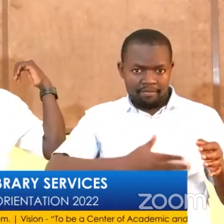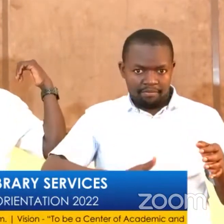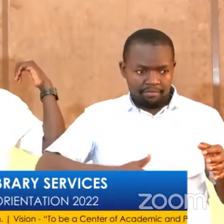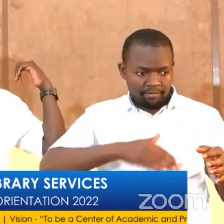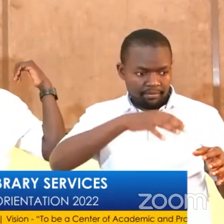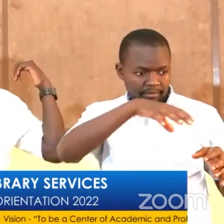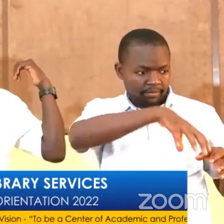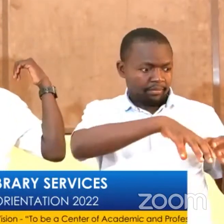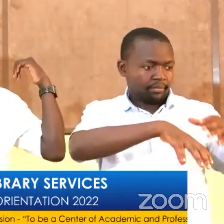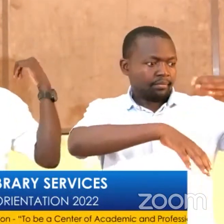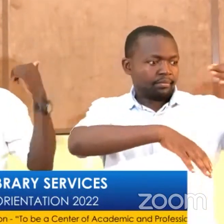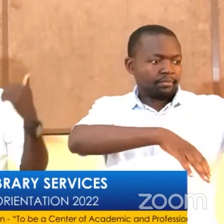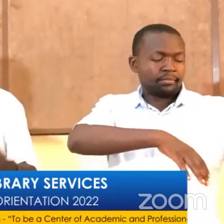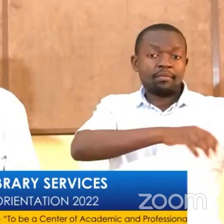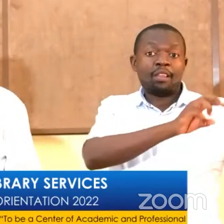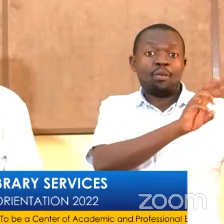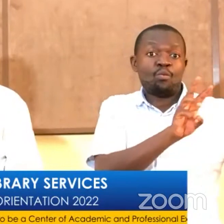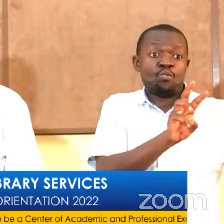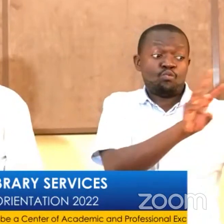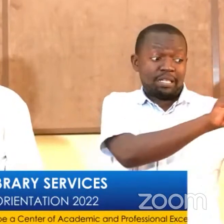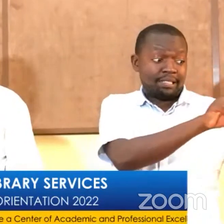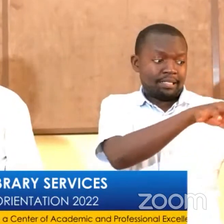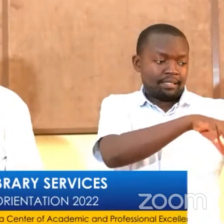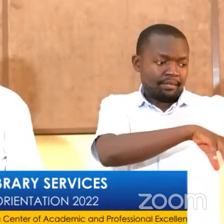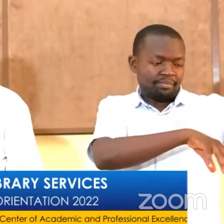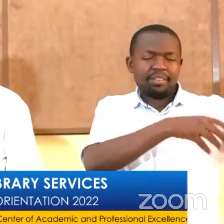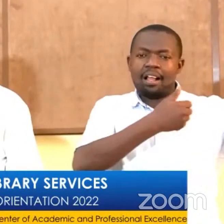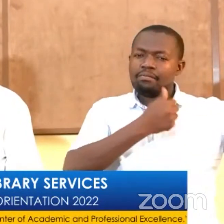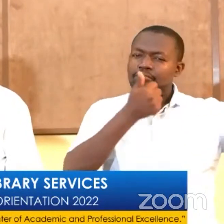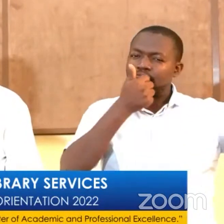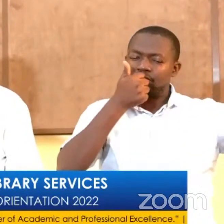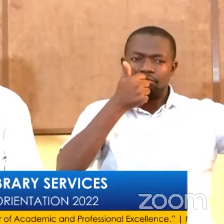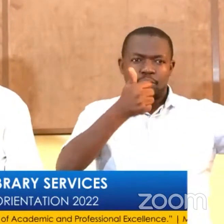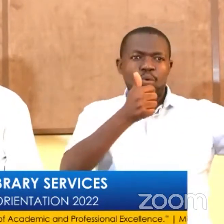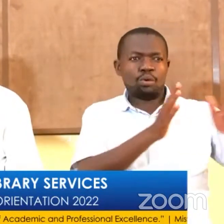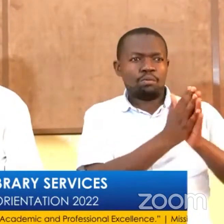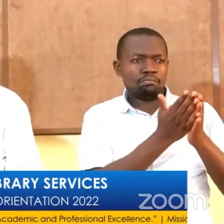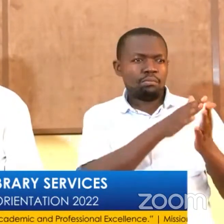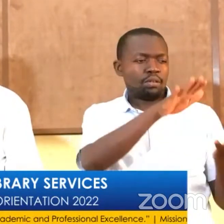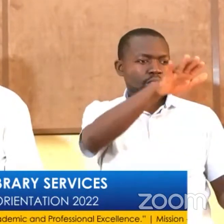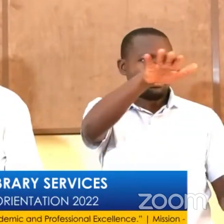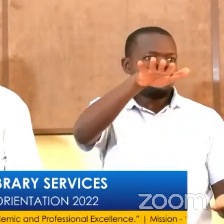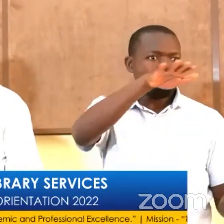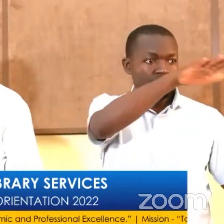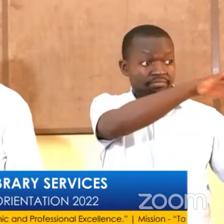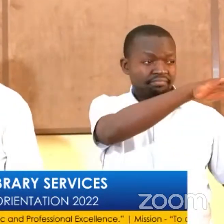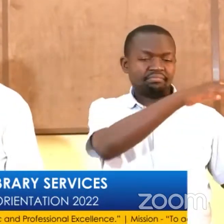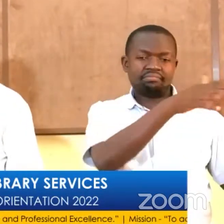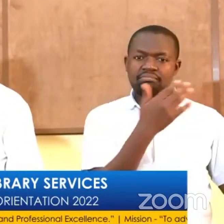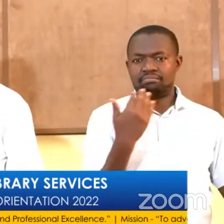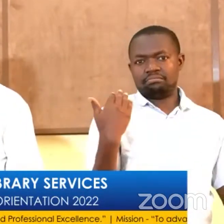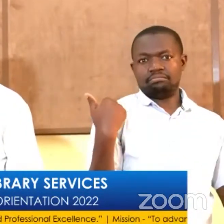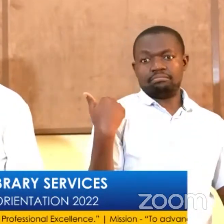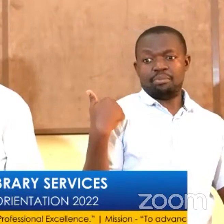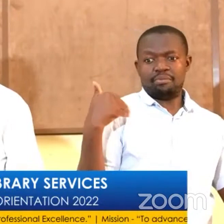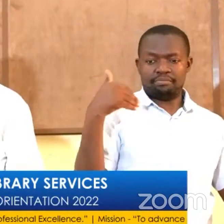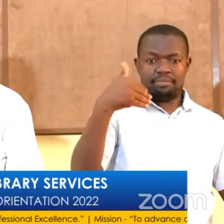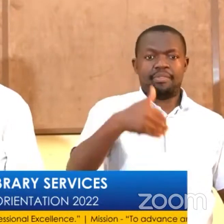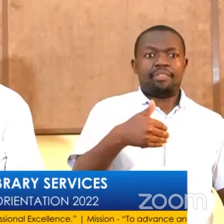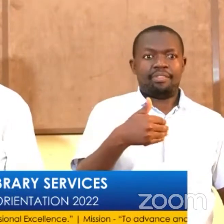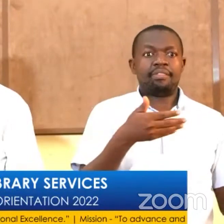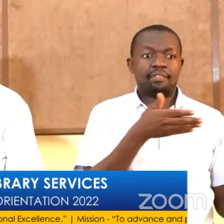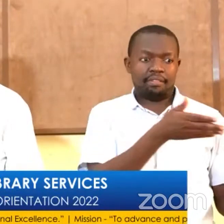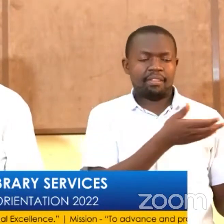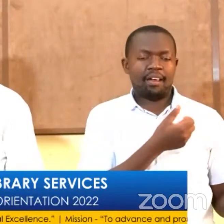End Library. It has very good collection, up to date, and you will enjoy it besides